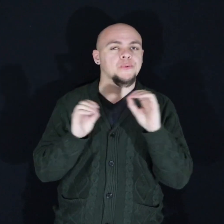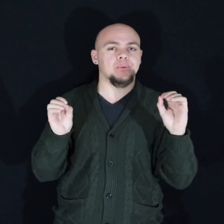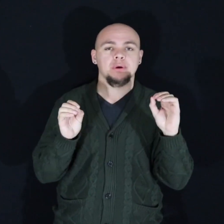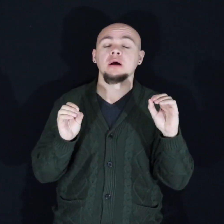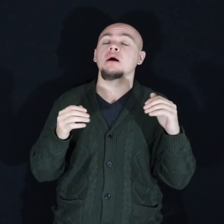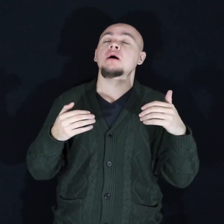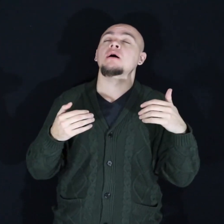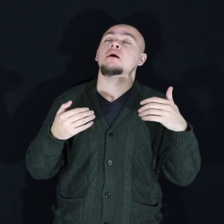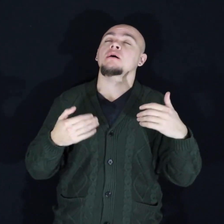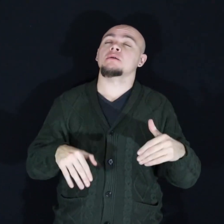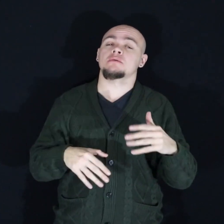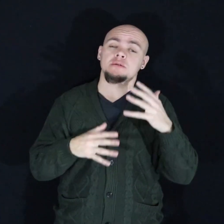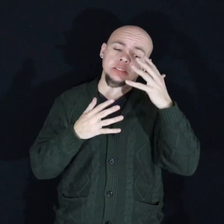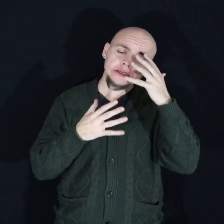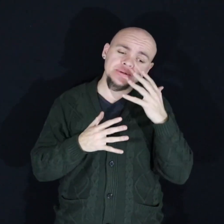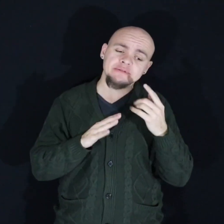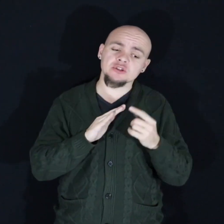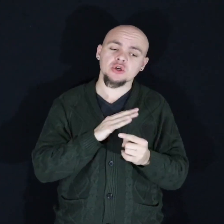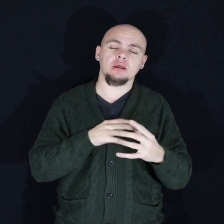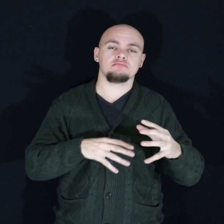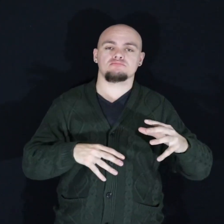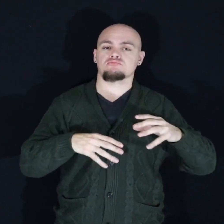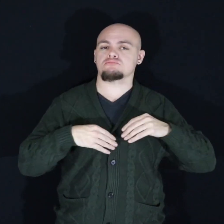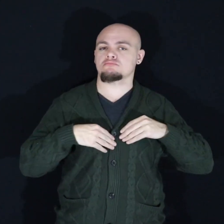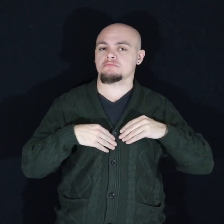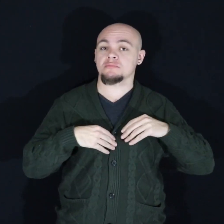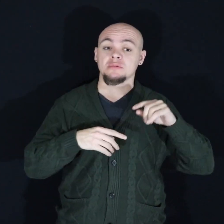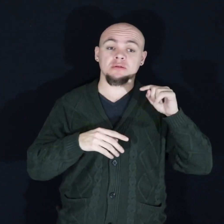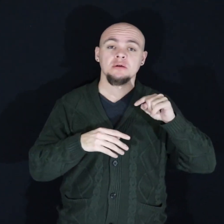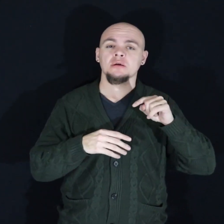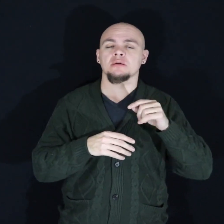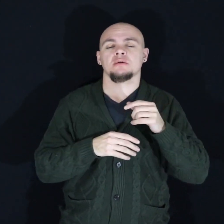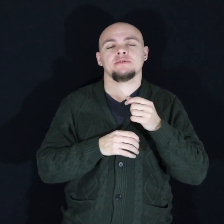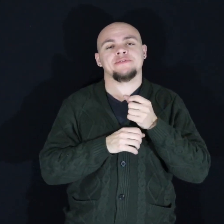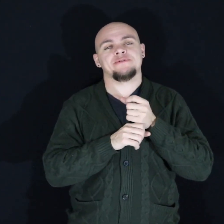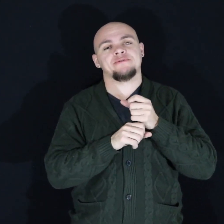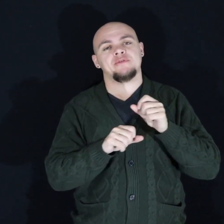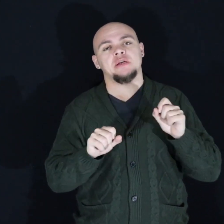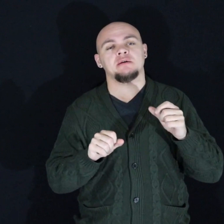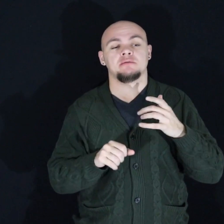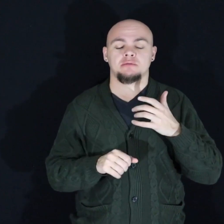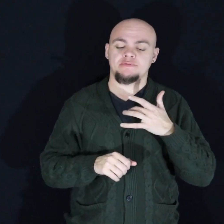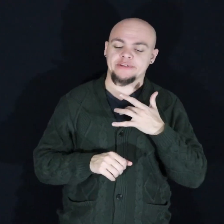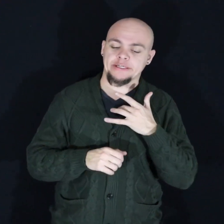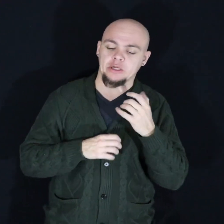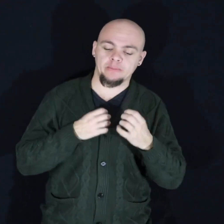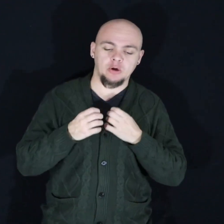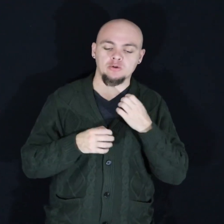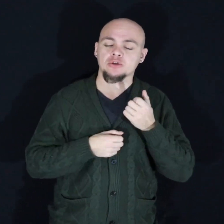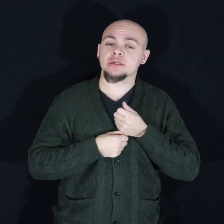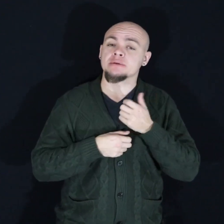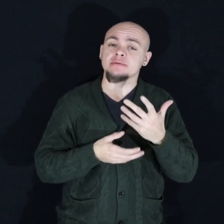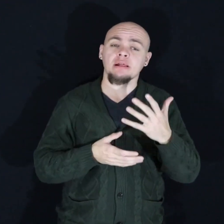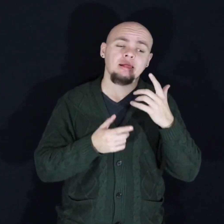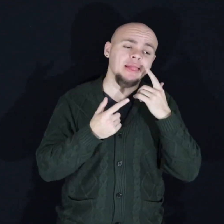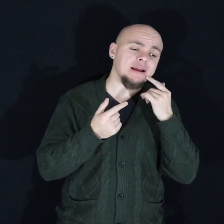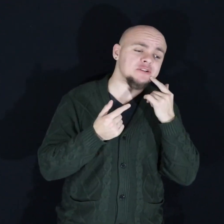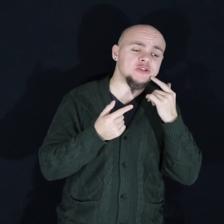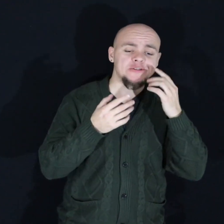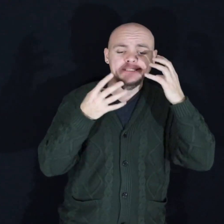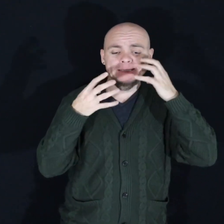we are in our grief journey. They guarantee us the freedom to express our emotions, whether it's laughter or